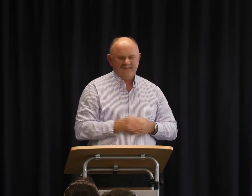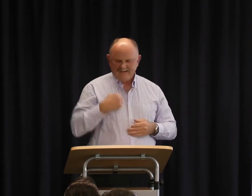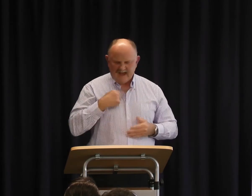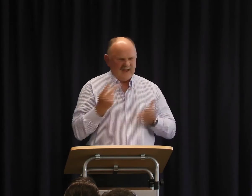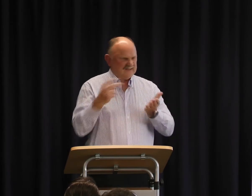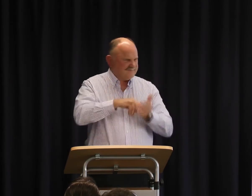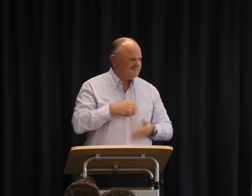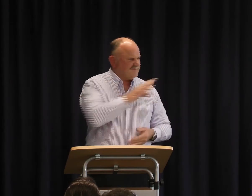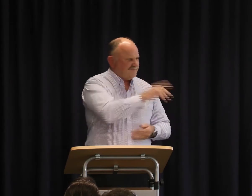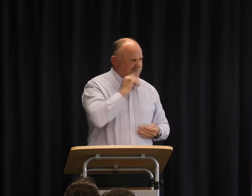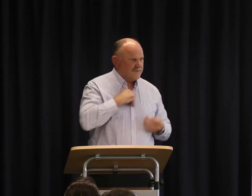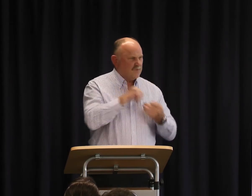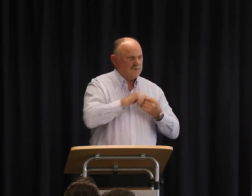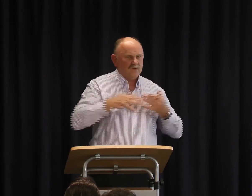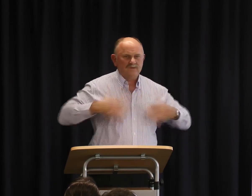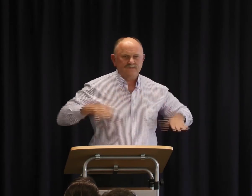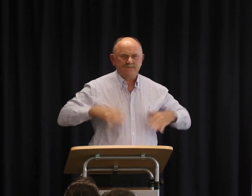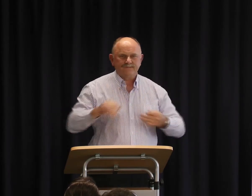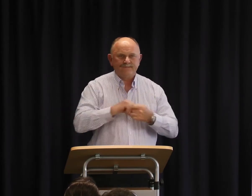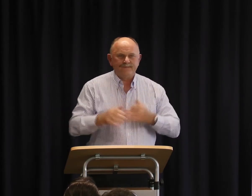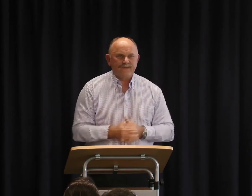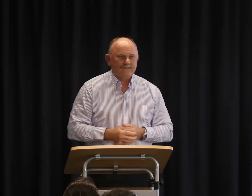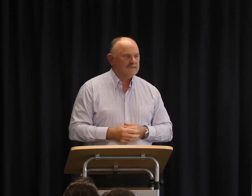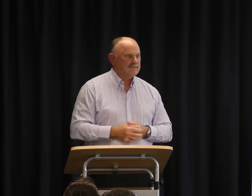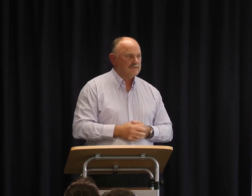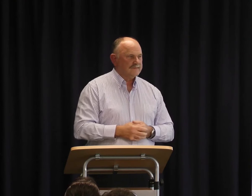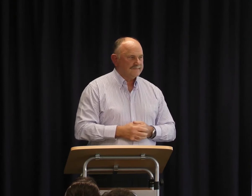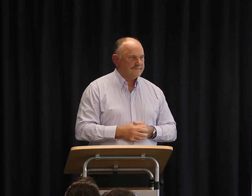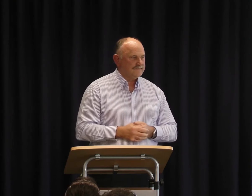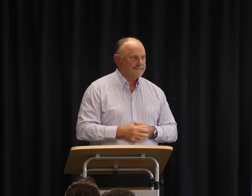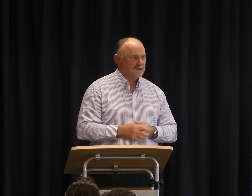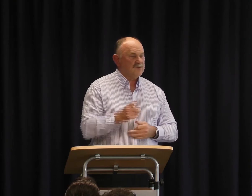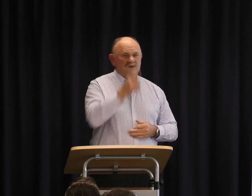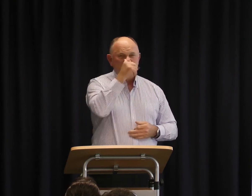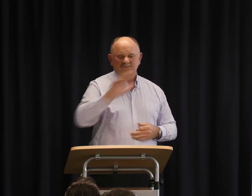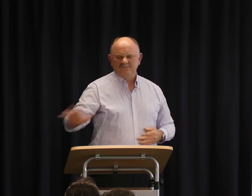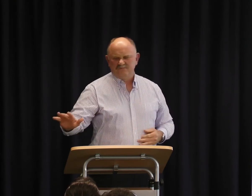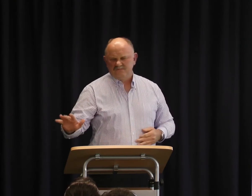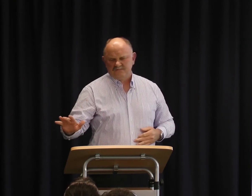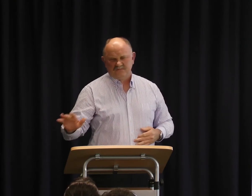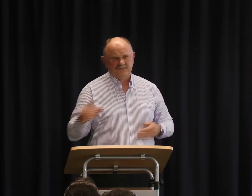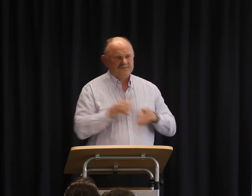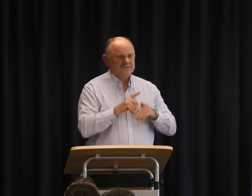John Lovett and I shared a room in the hotel, and I said, oh look, I need these clothes washed, John. And John said, don't